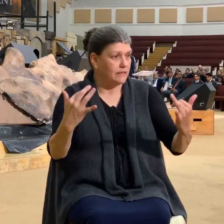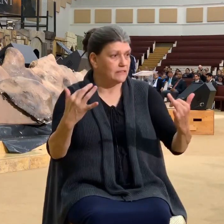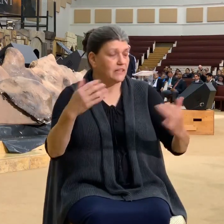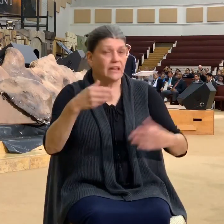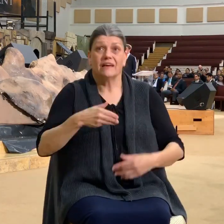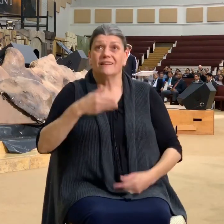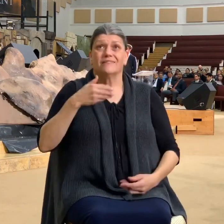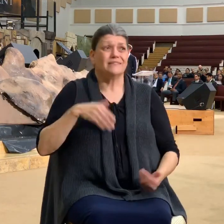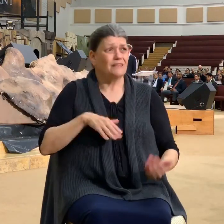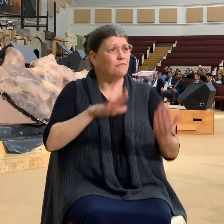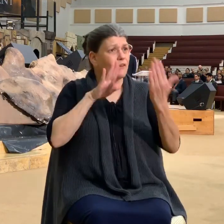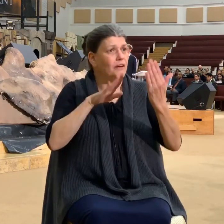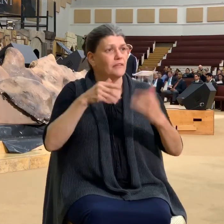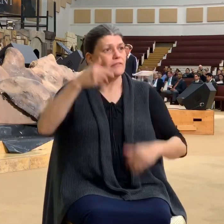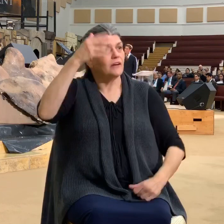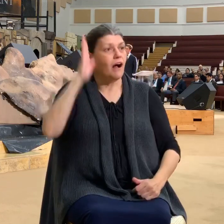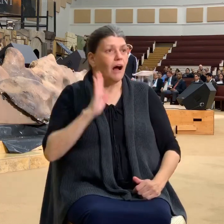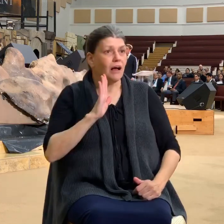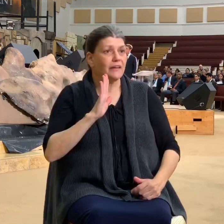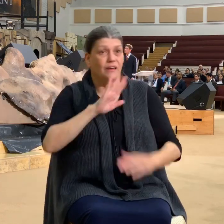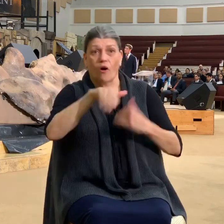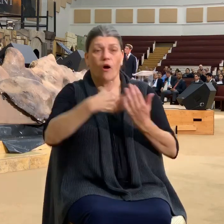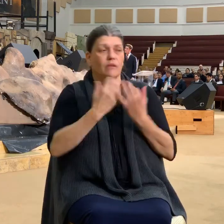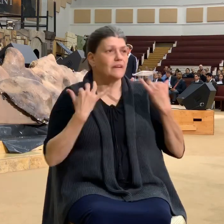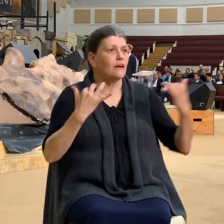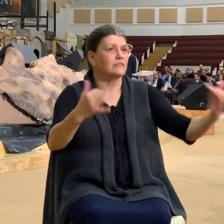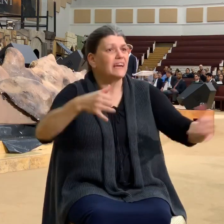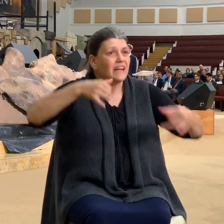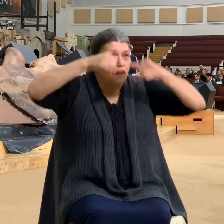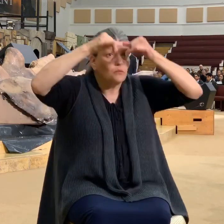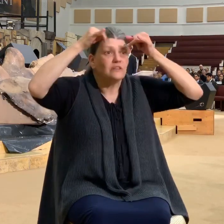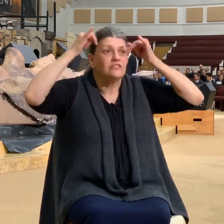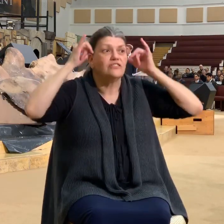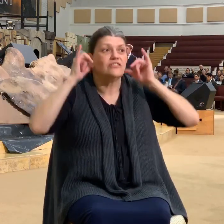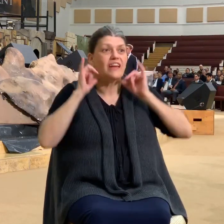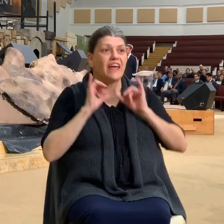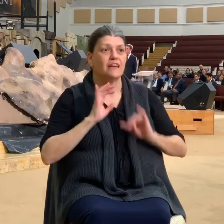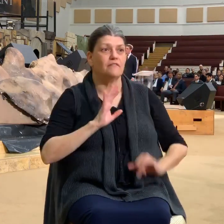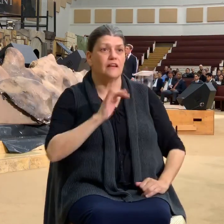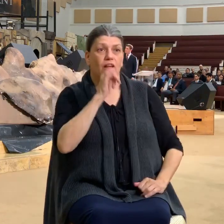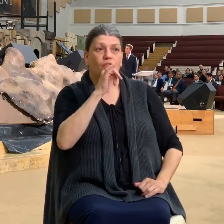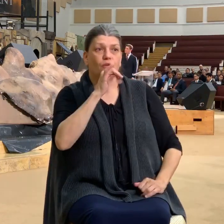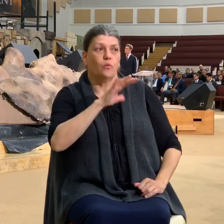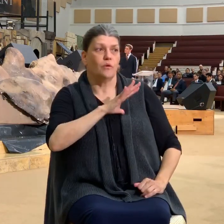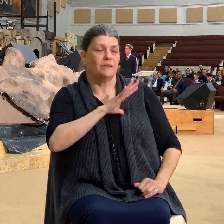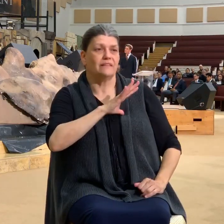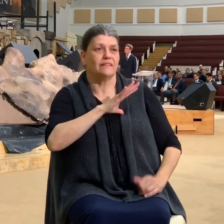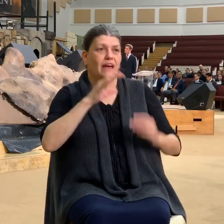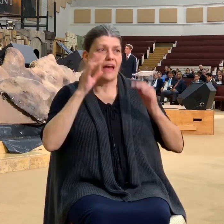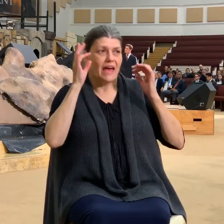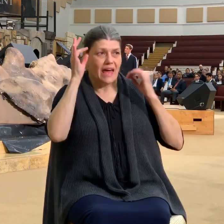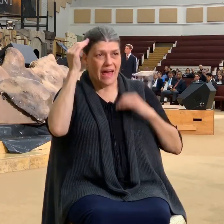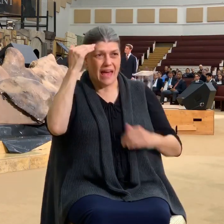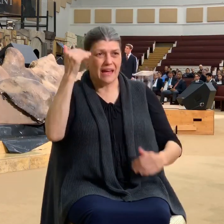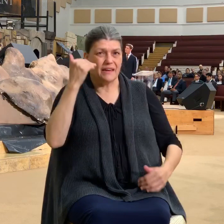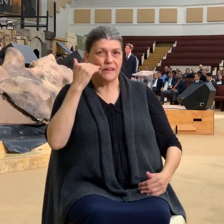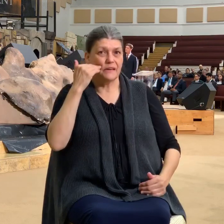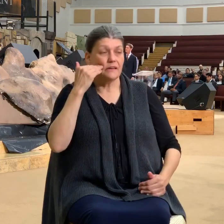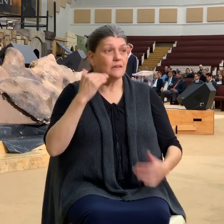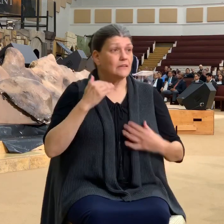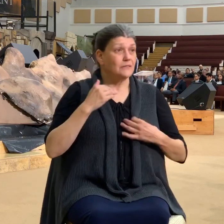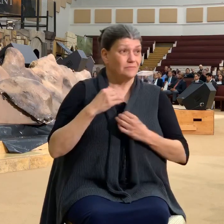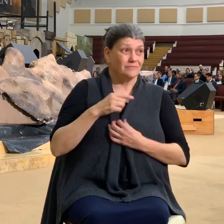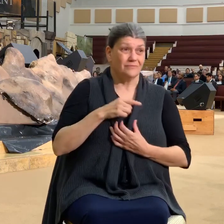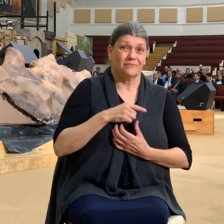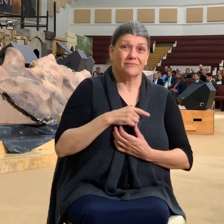and everybody, they would shave her head. That's what Paul is alluding to. That you know it's a shame, you Jewish people I'm writing to,